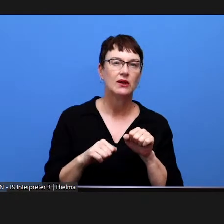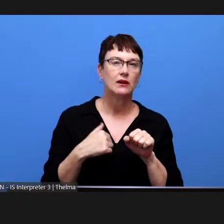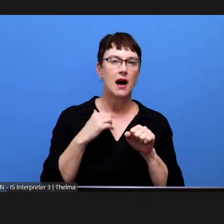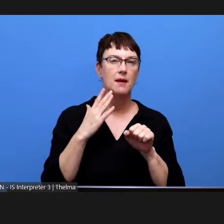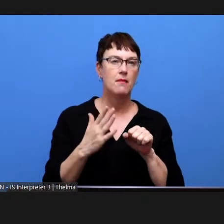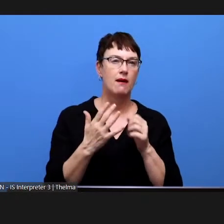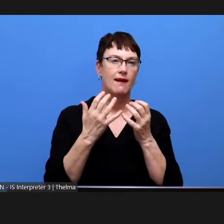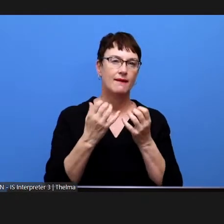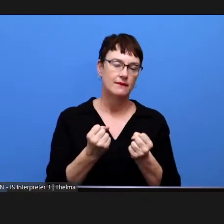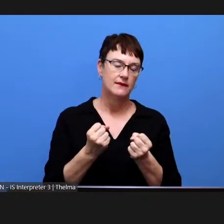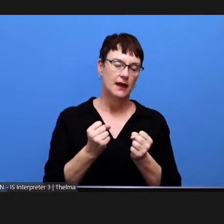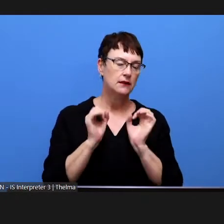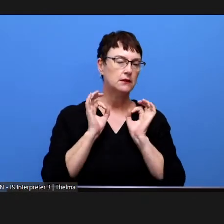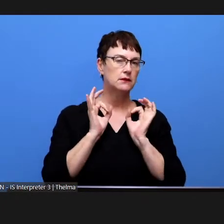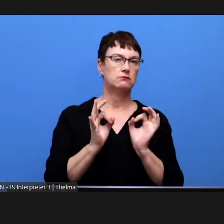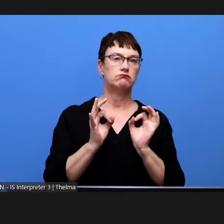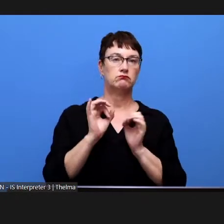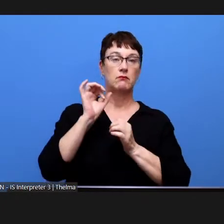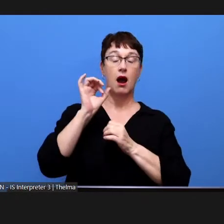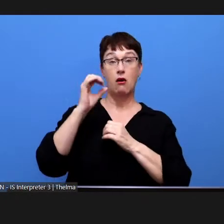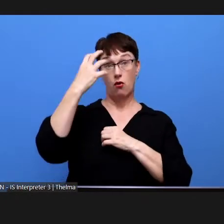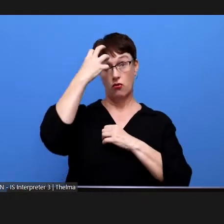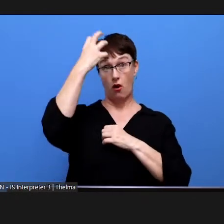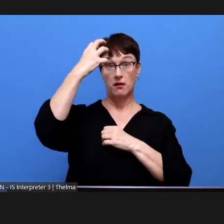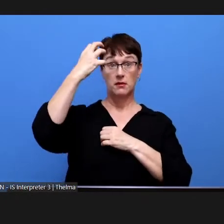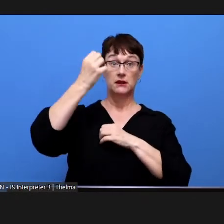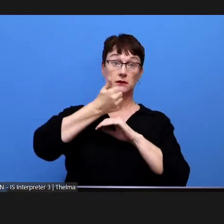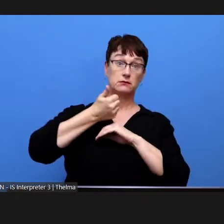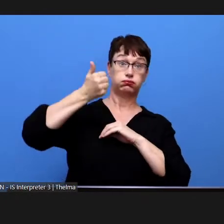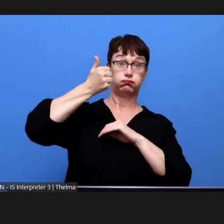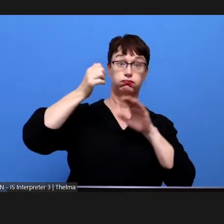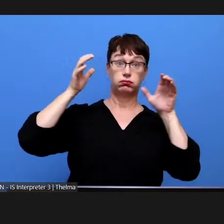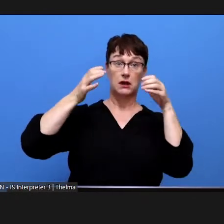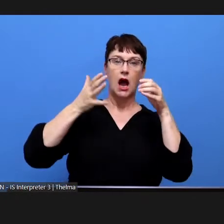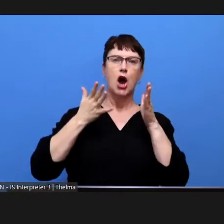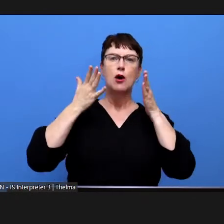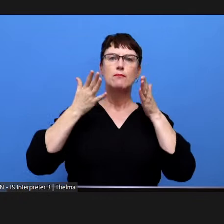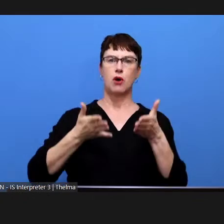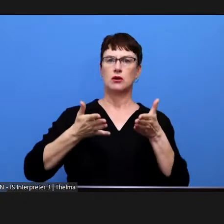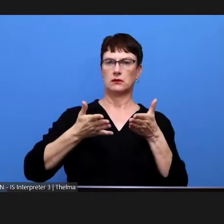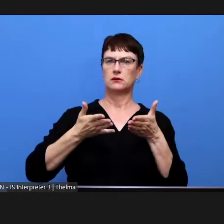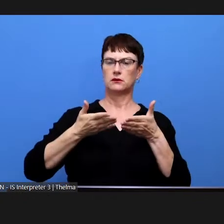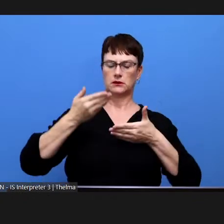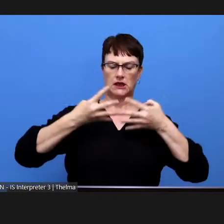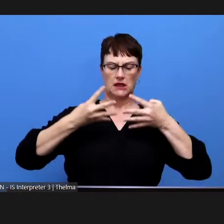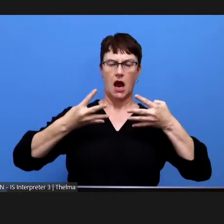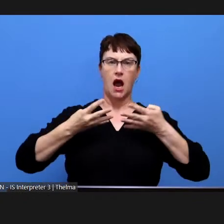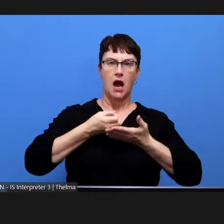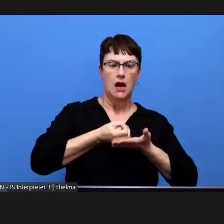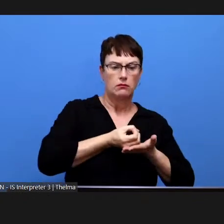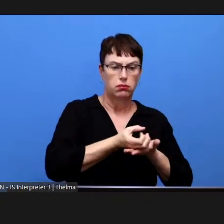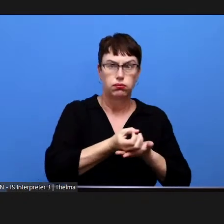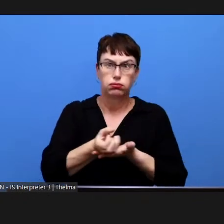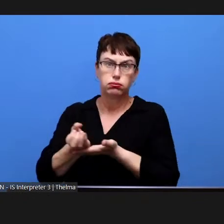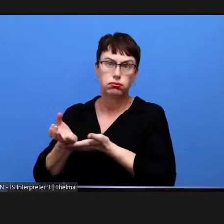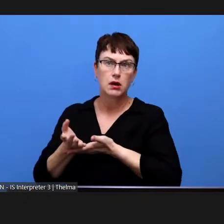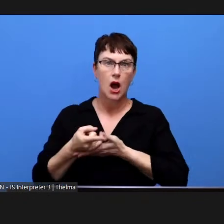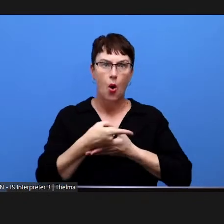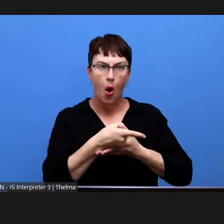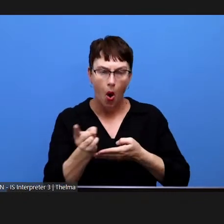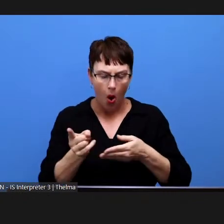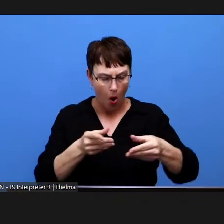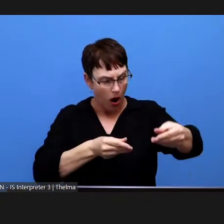and central government. So thank you, Esther, very much for your perspective from Kenya. So